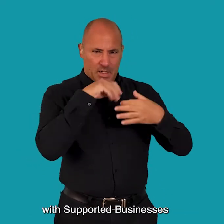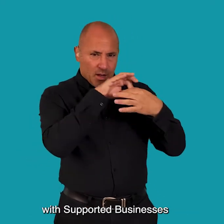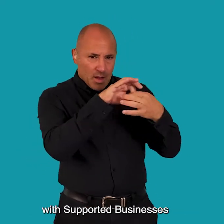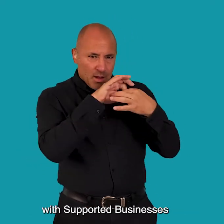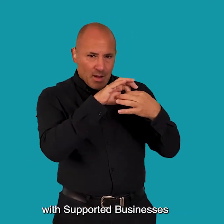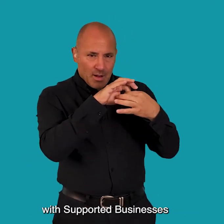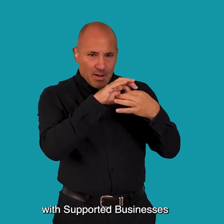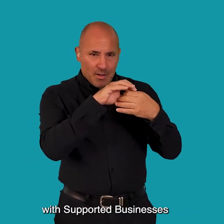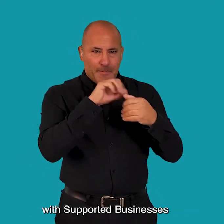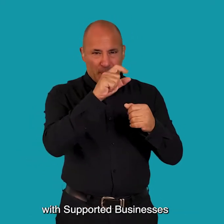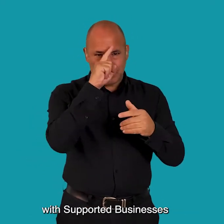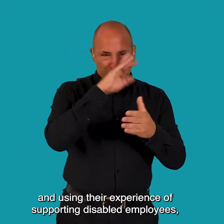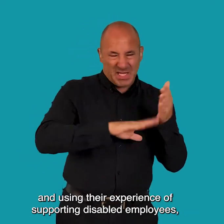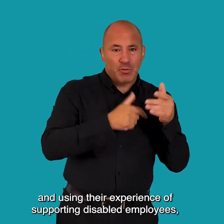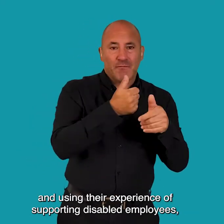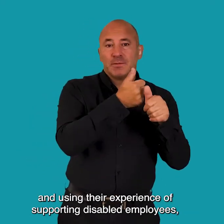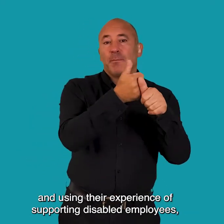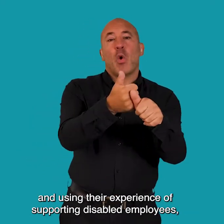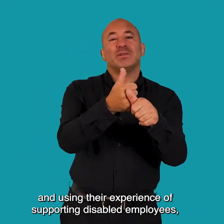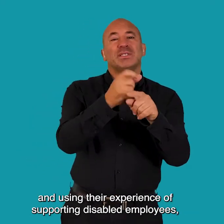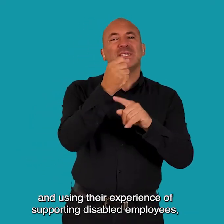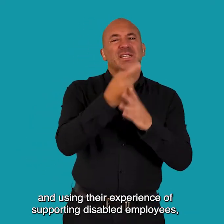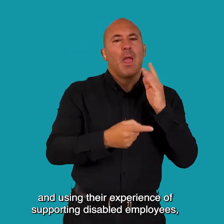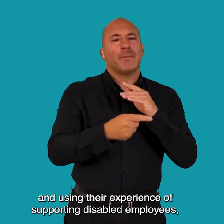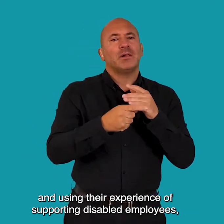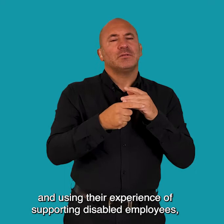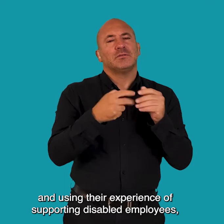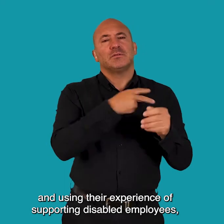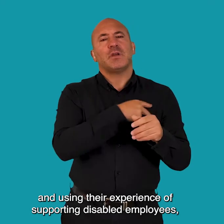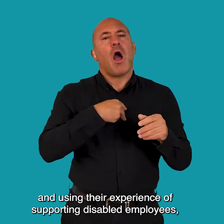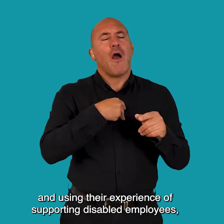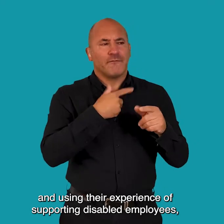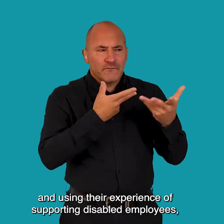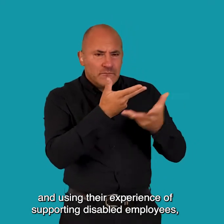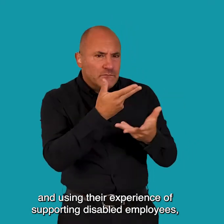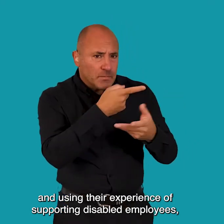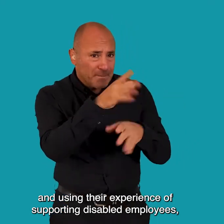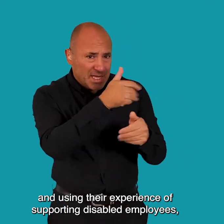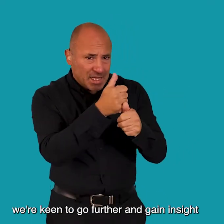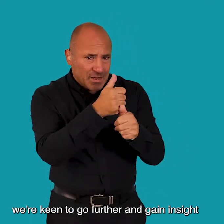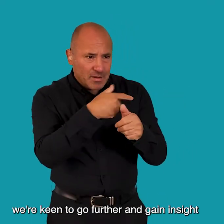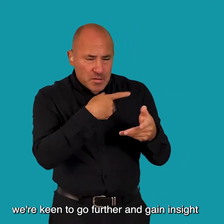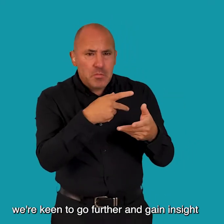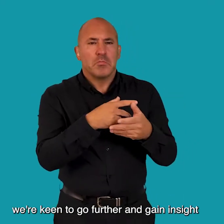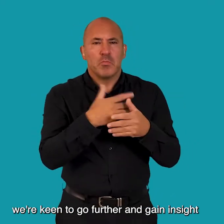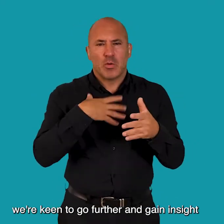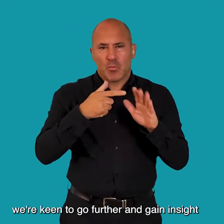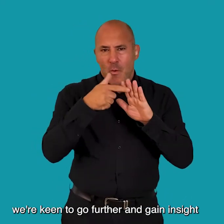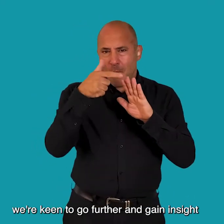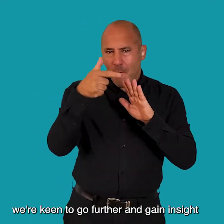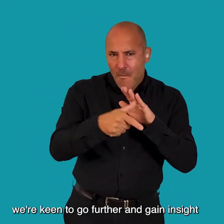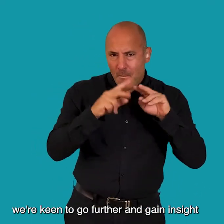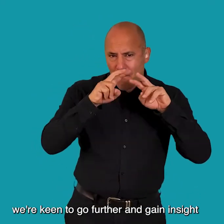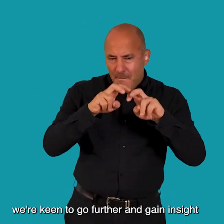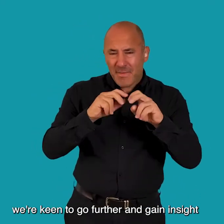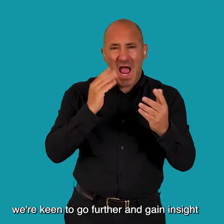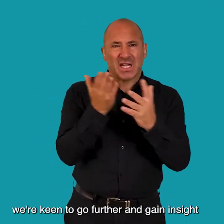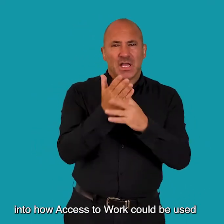supported businesses and using their experience of supporting disabled employees, we're keen to go further and gain insight into